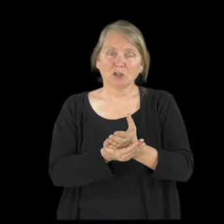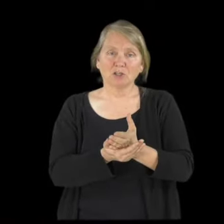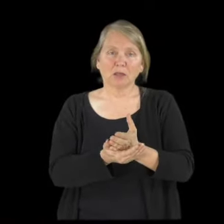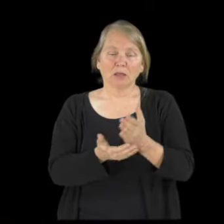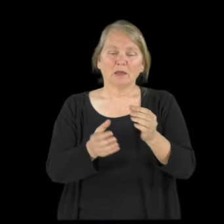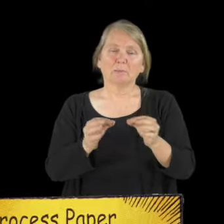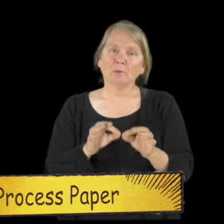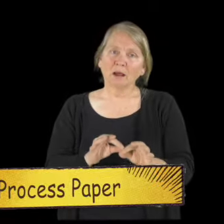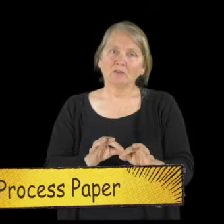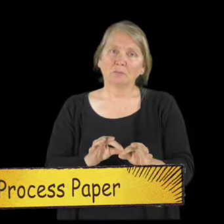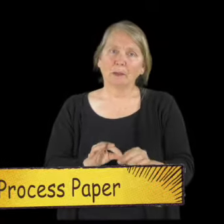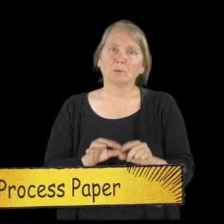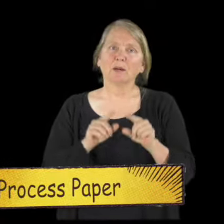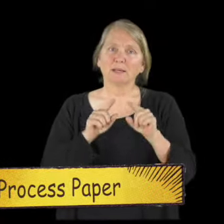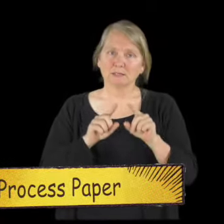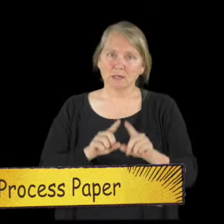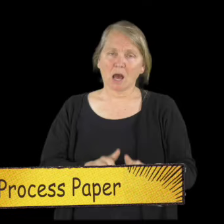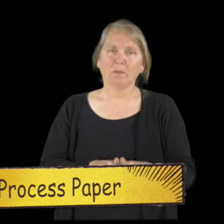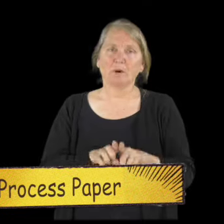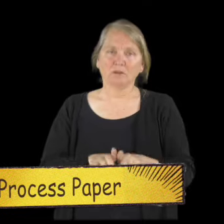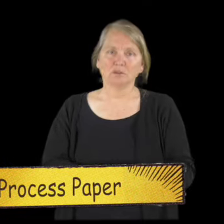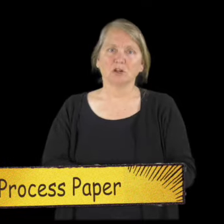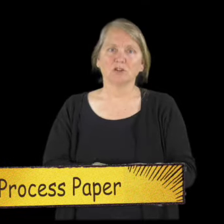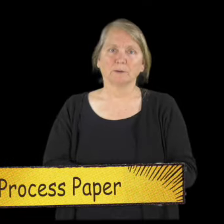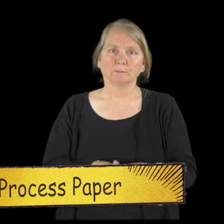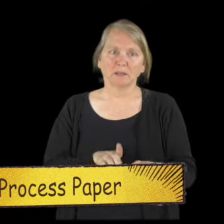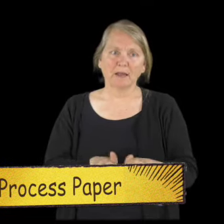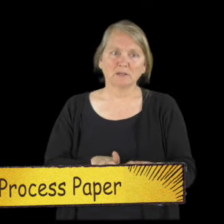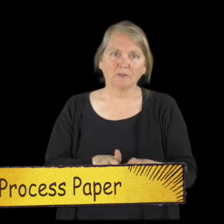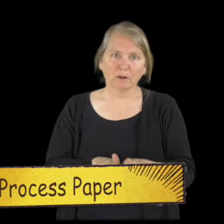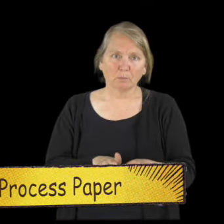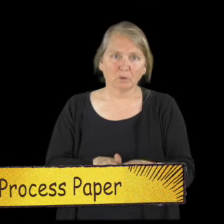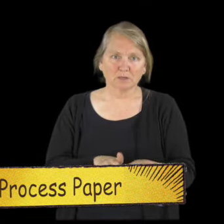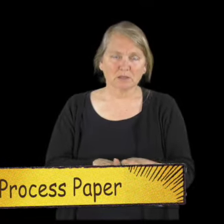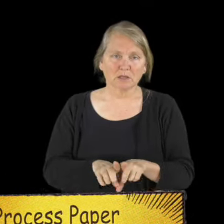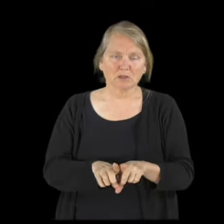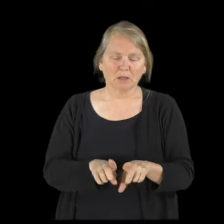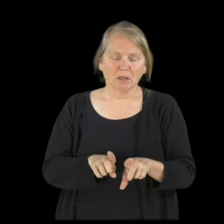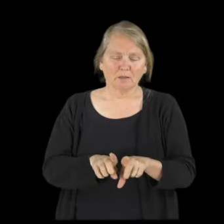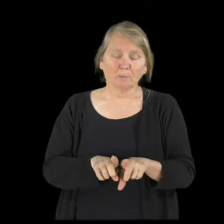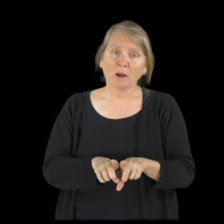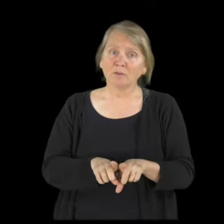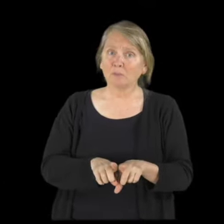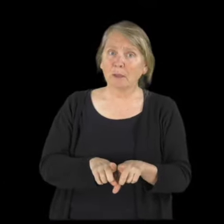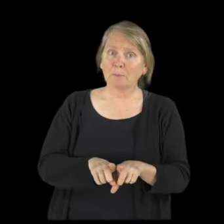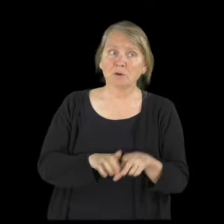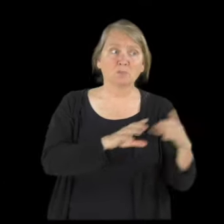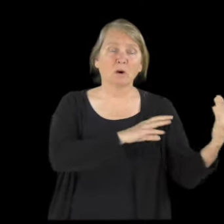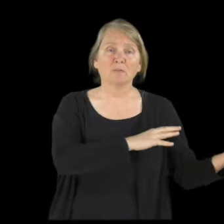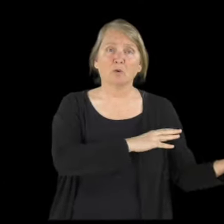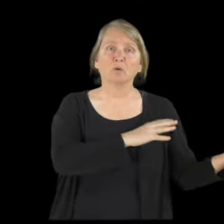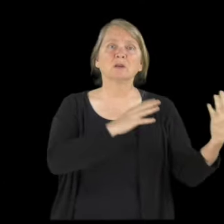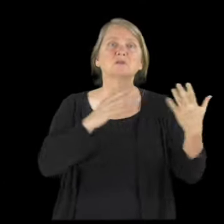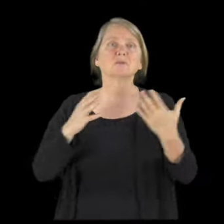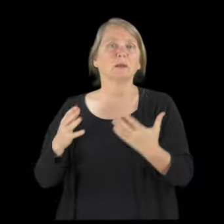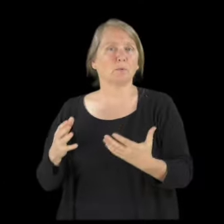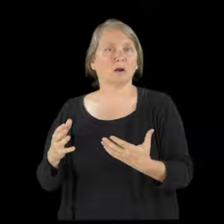judging. The process paper is not a part of the judging. And that's a very important distinction. The process paper is part of the whole History Day